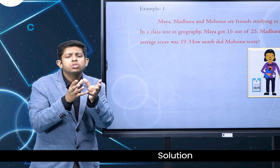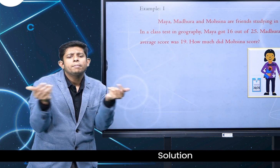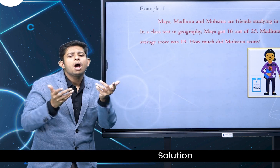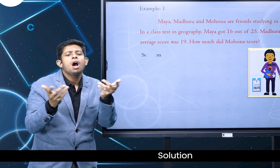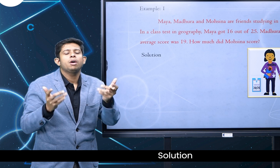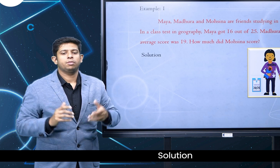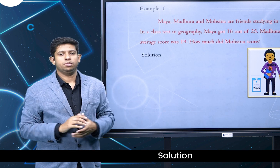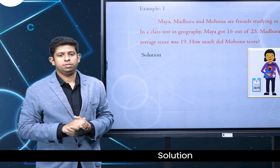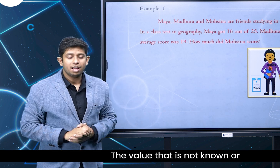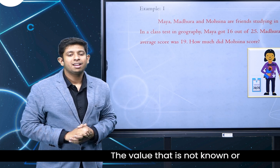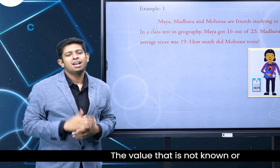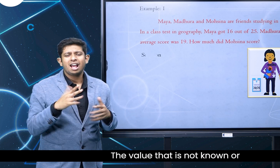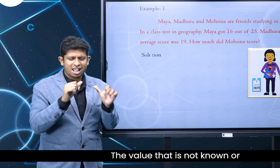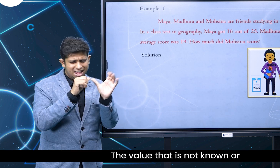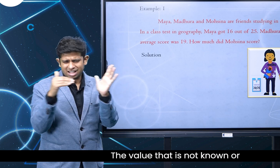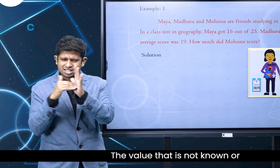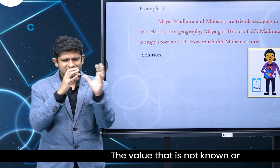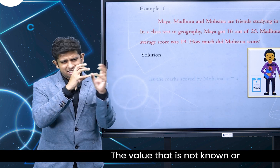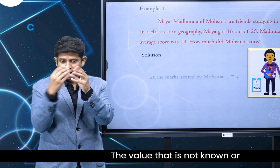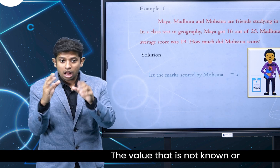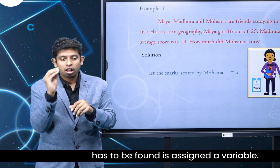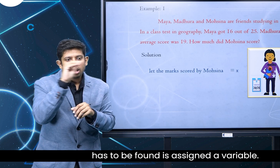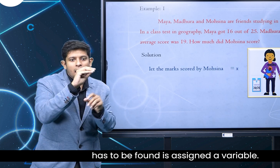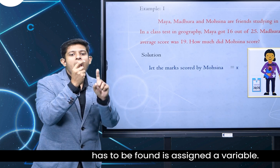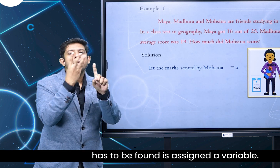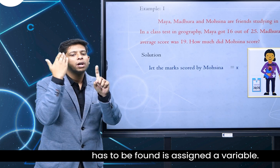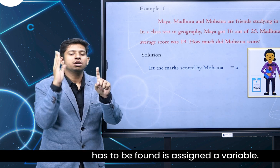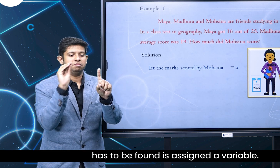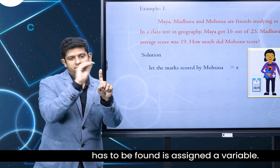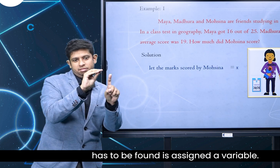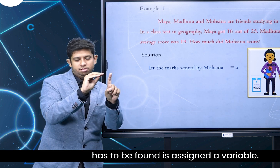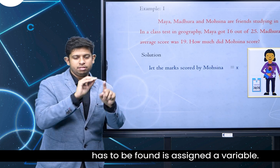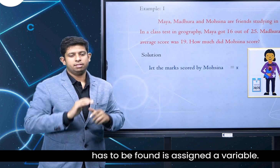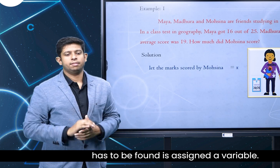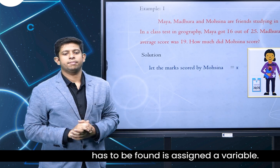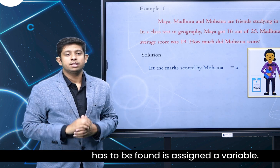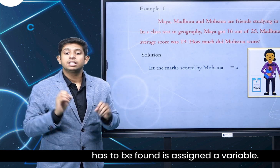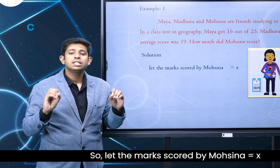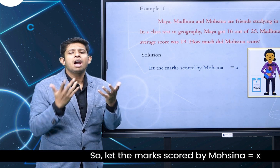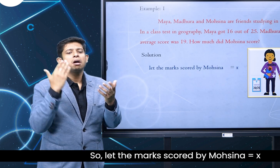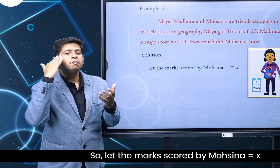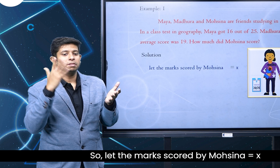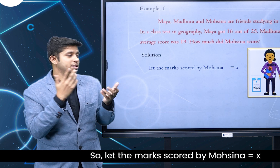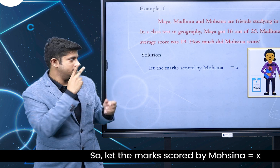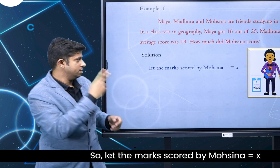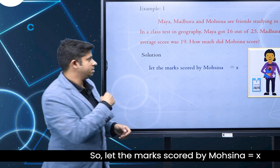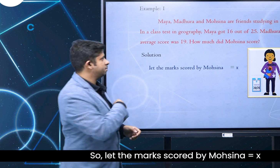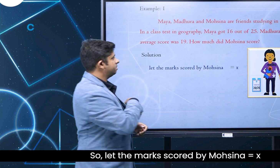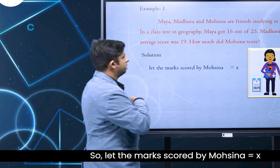Solution. The value that is not known or has to be found is assigned a variable. So let the marks scored by